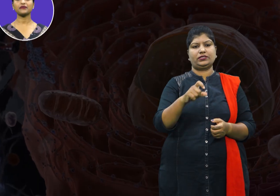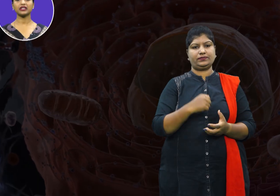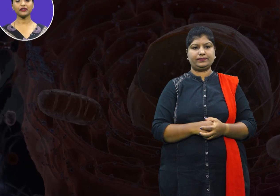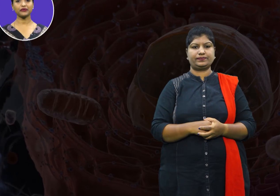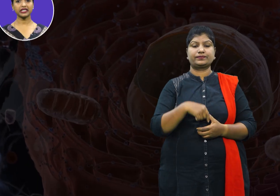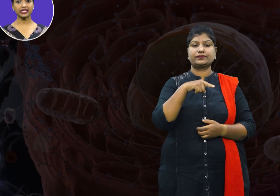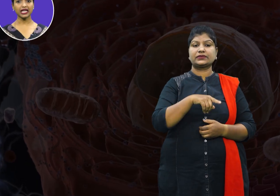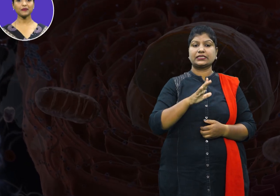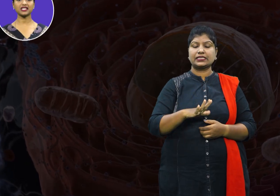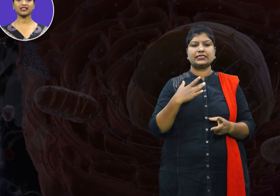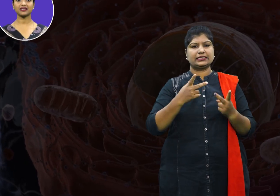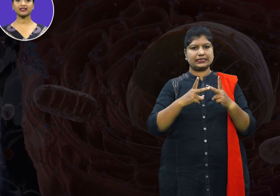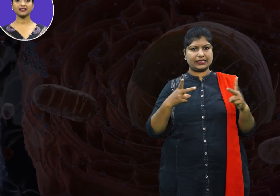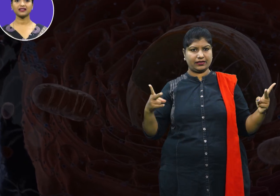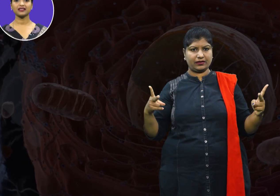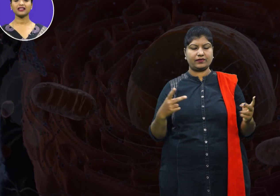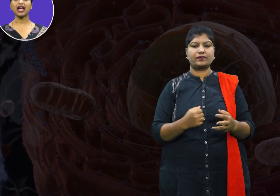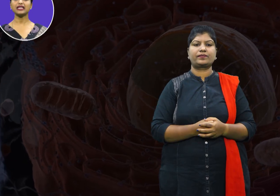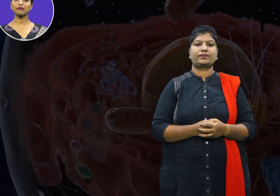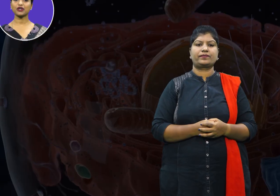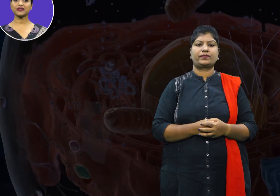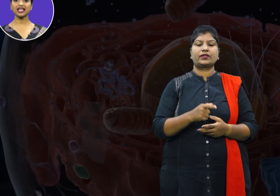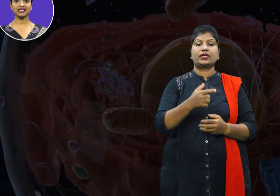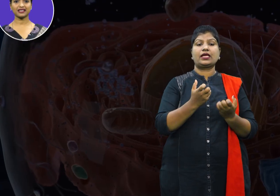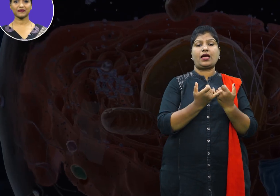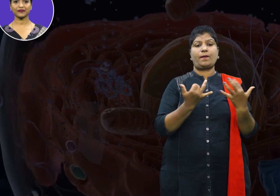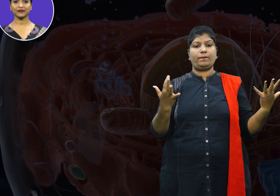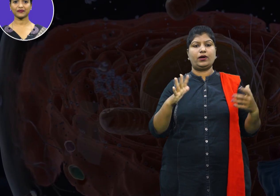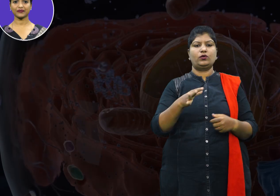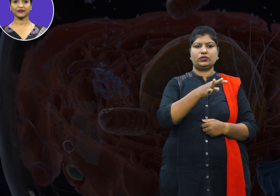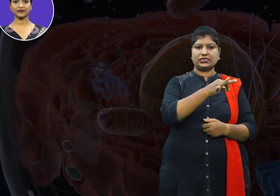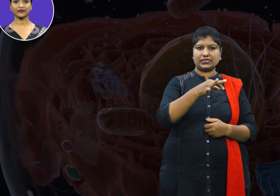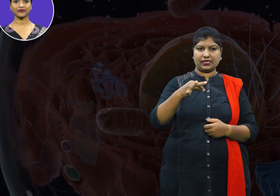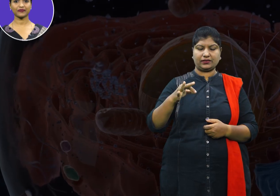that have different types and number of cells.